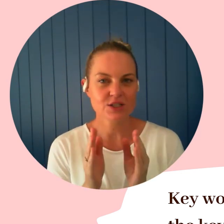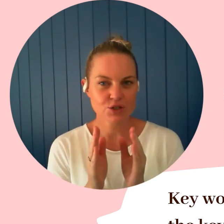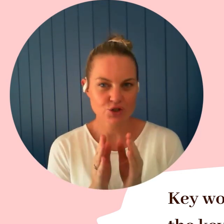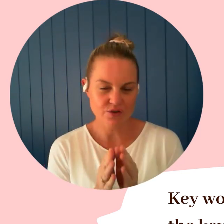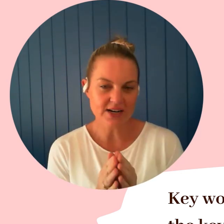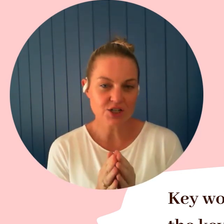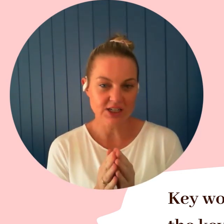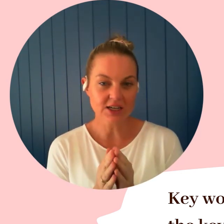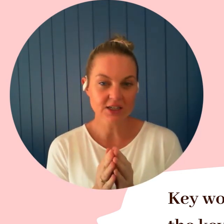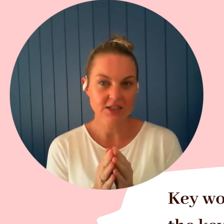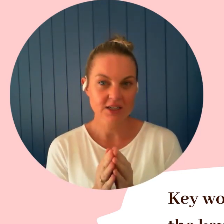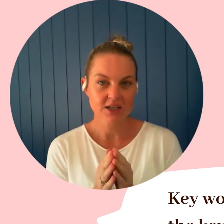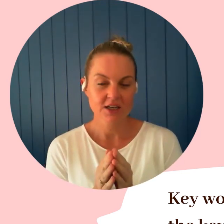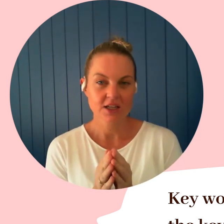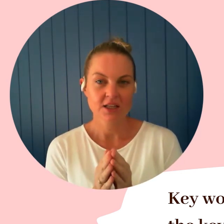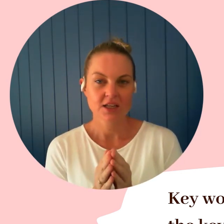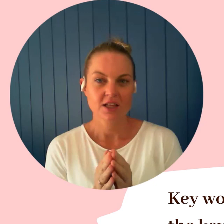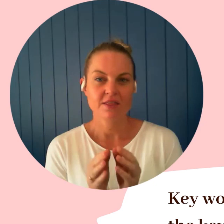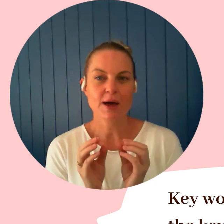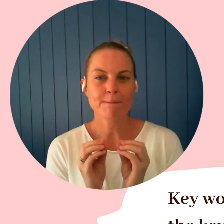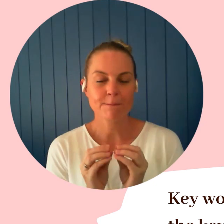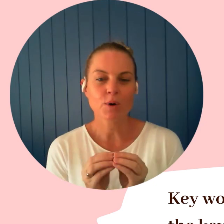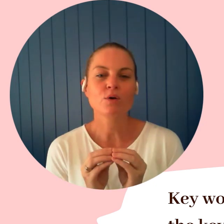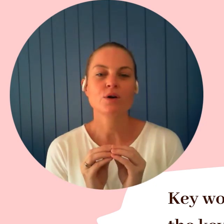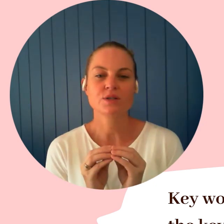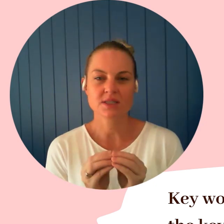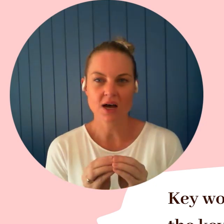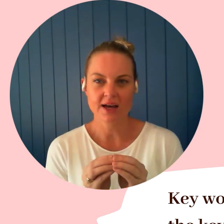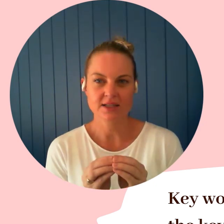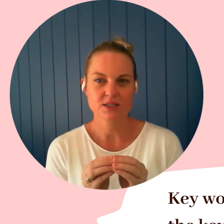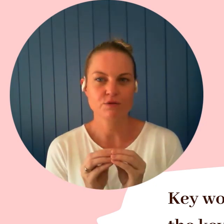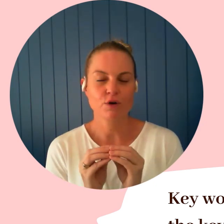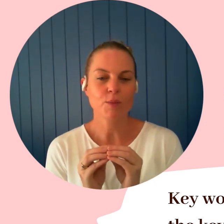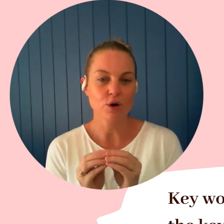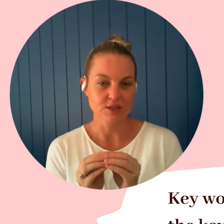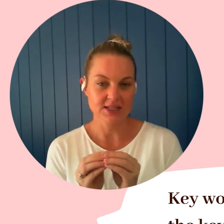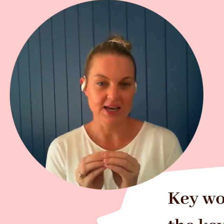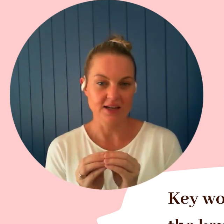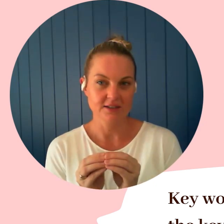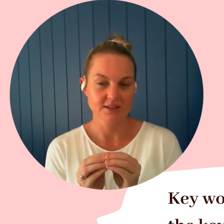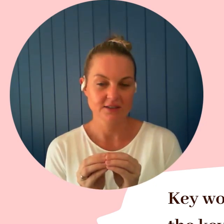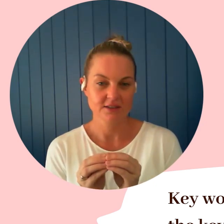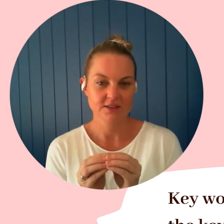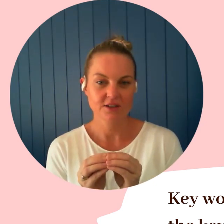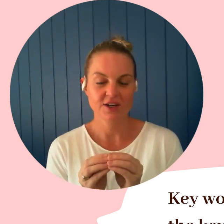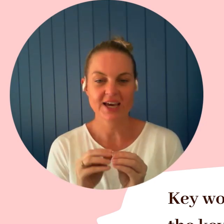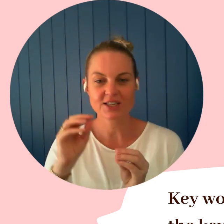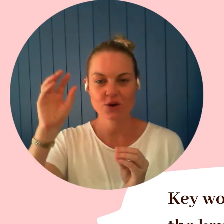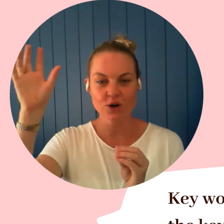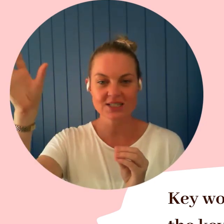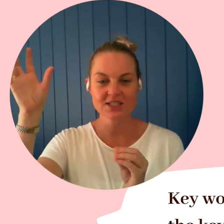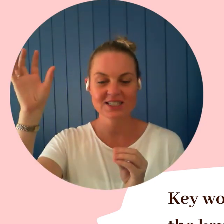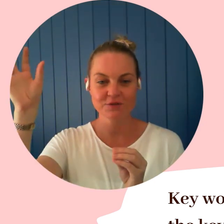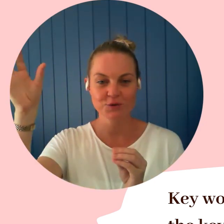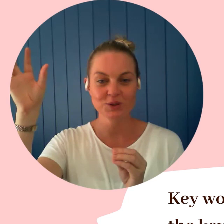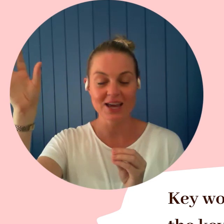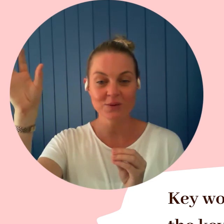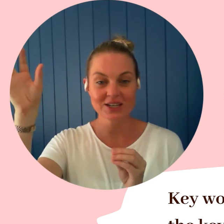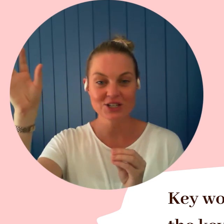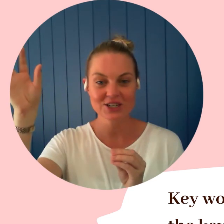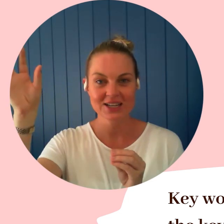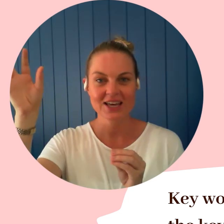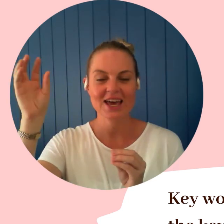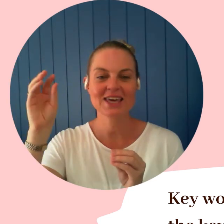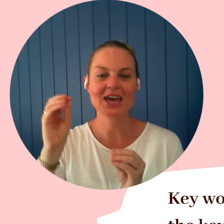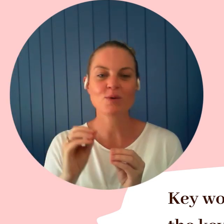is a strategy that borrows signs from Auslan. Okay, so Auslan is the full